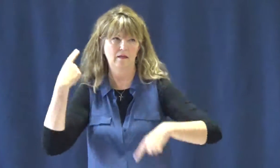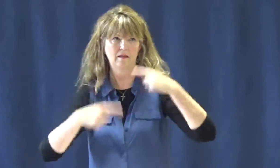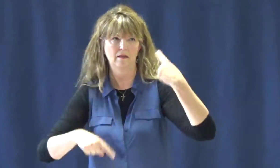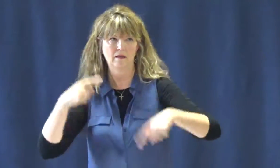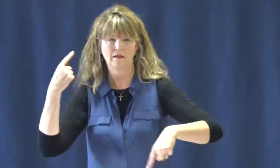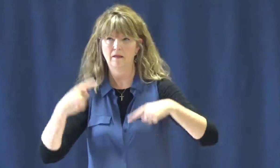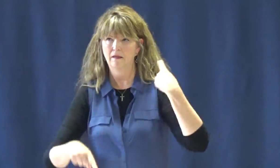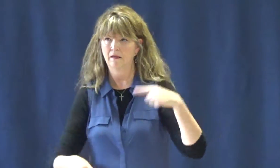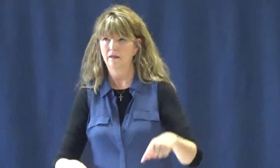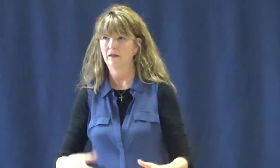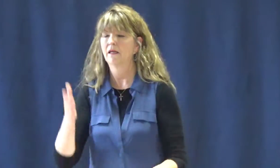Stop fighting.